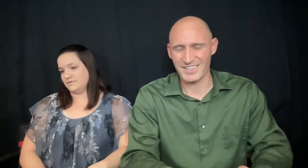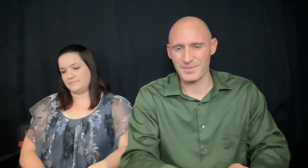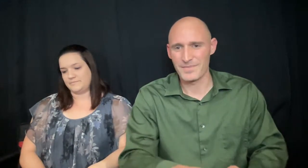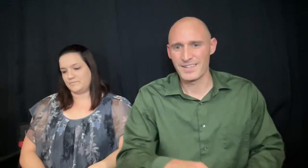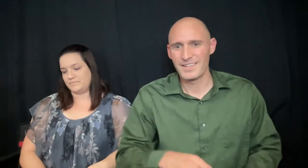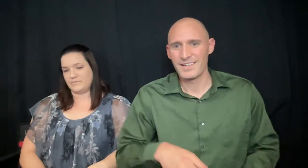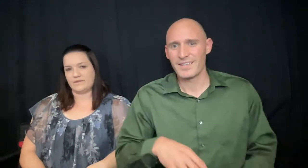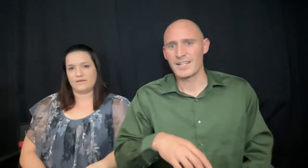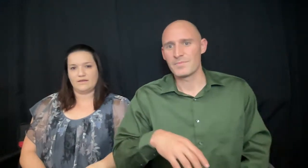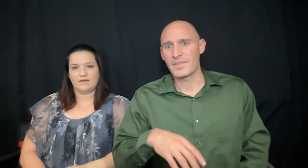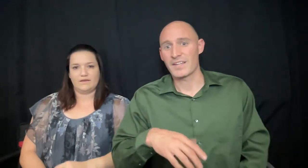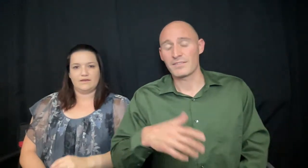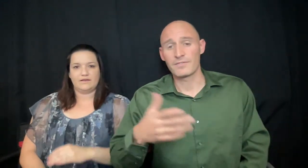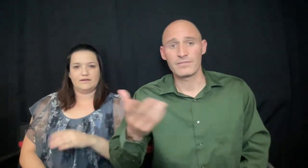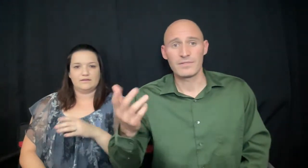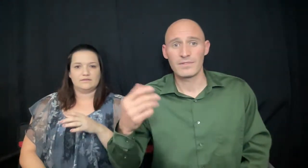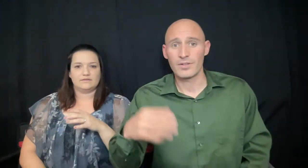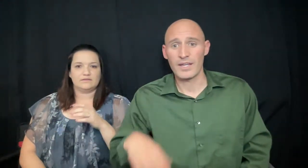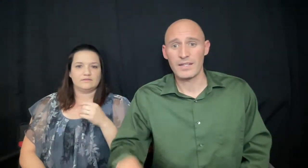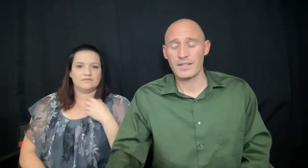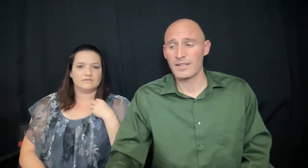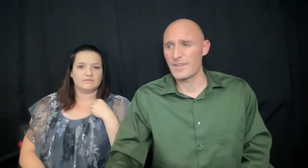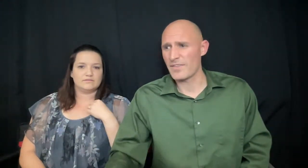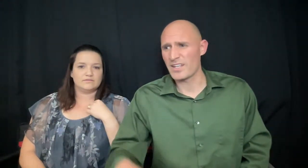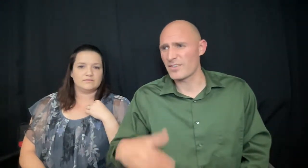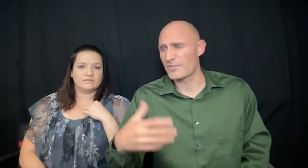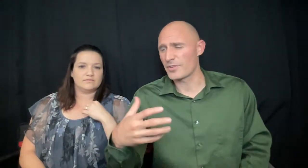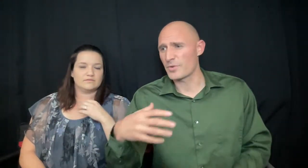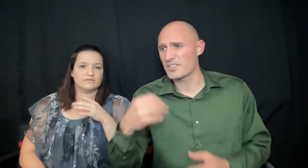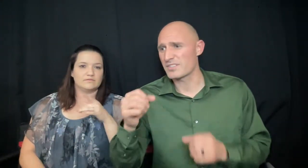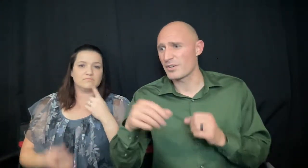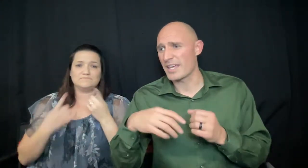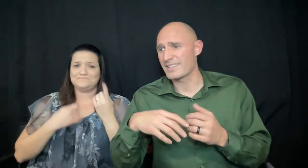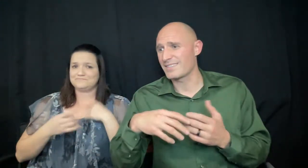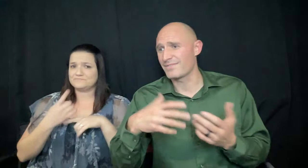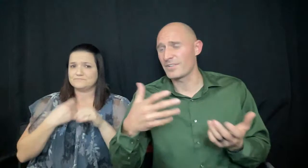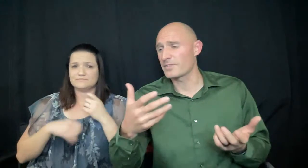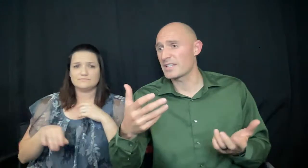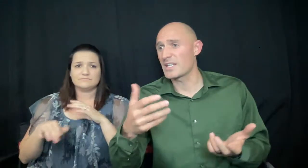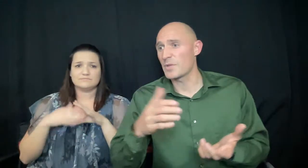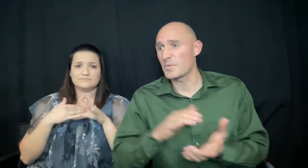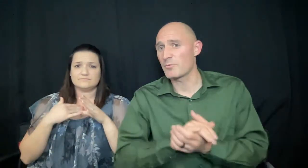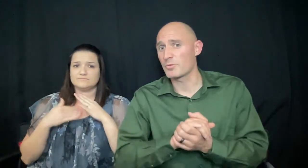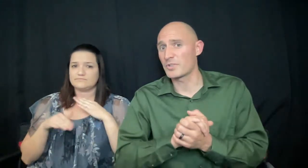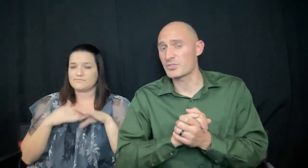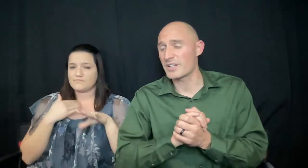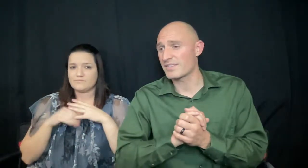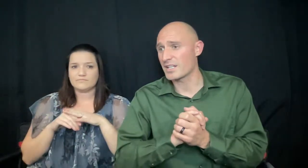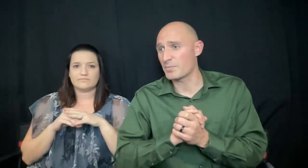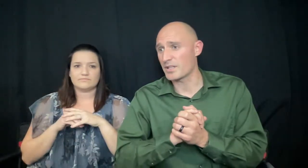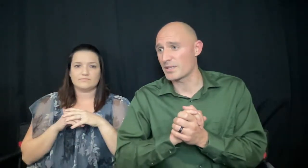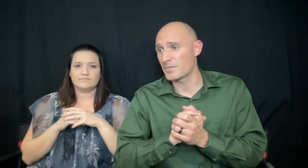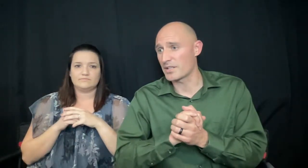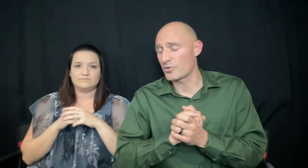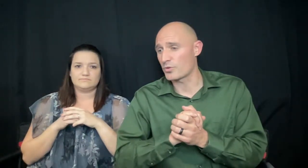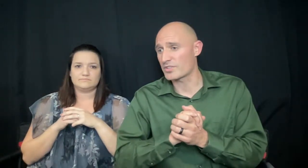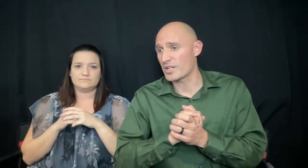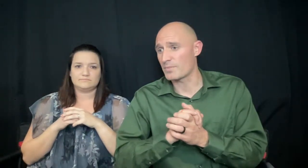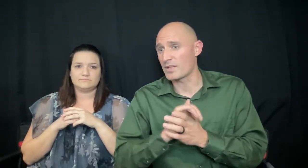aslbasics.com. Yeah. So go ahead, and if you have any other further questions, go ahead and feel free to email me. We'll try to set up another workshop